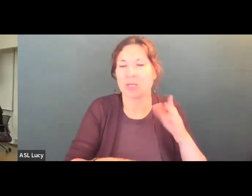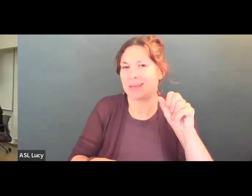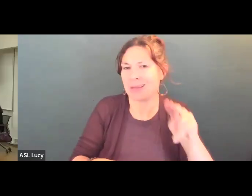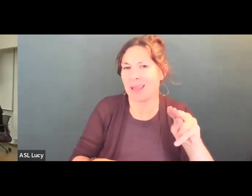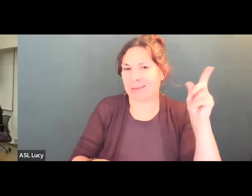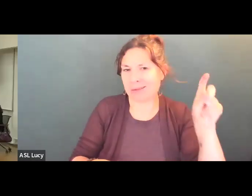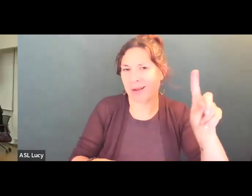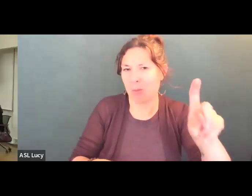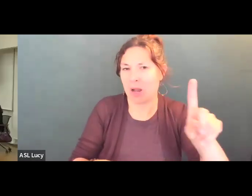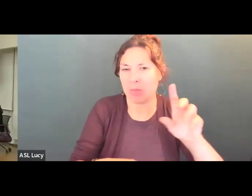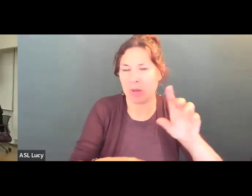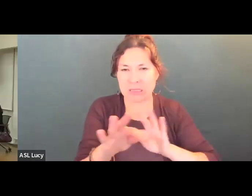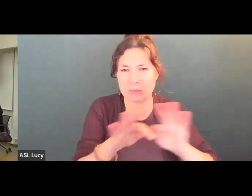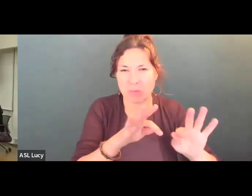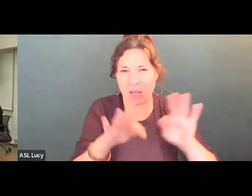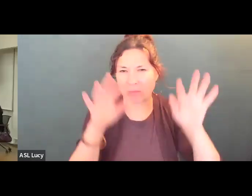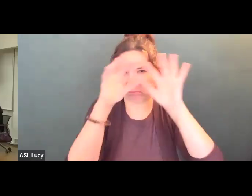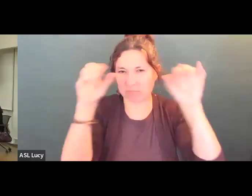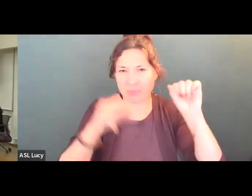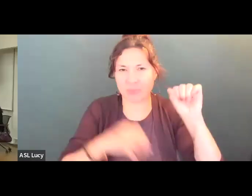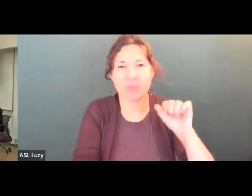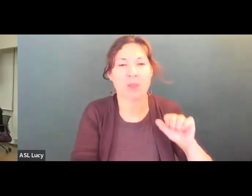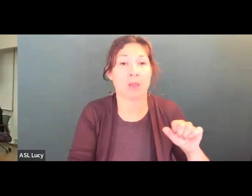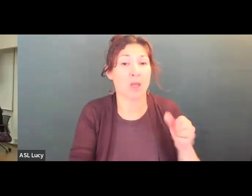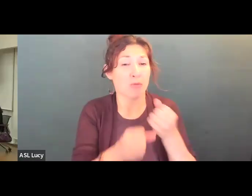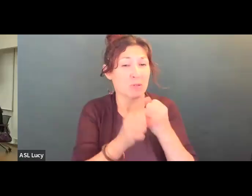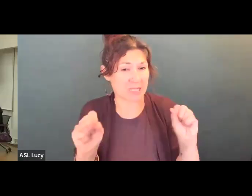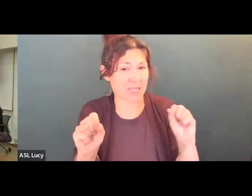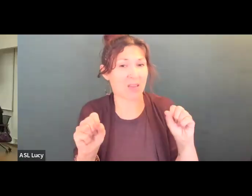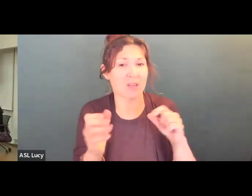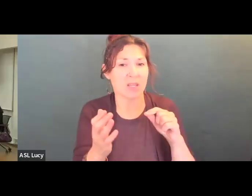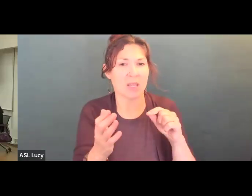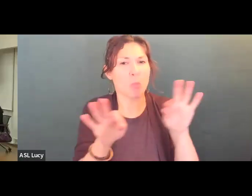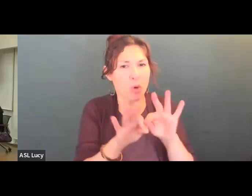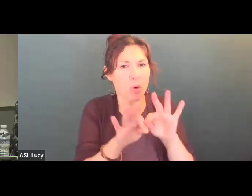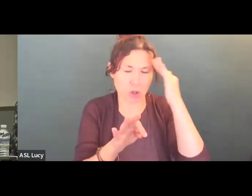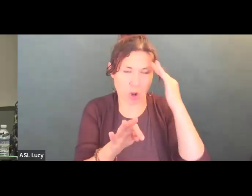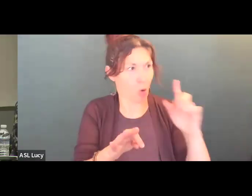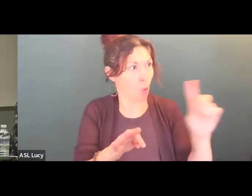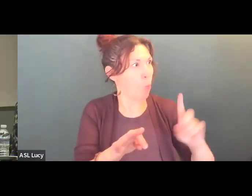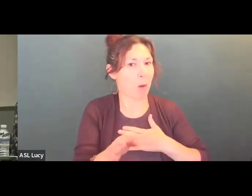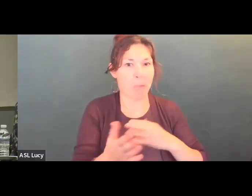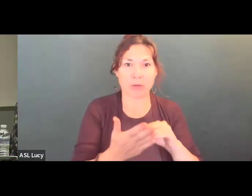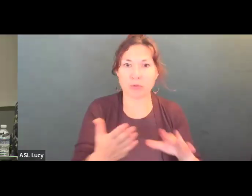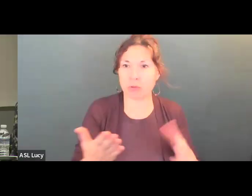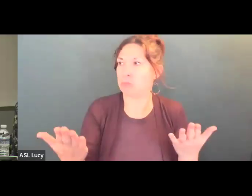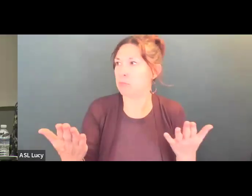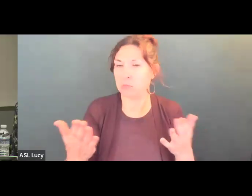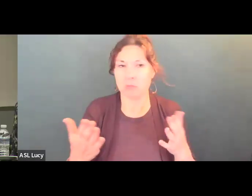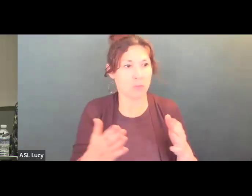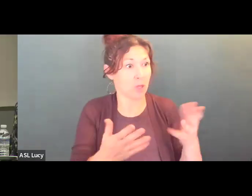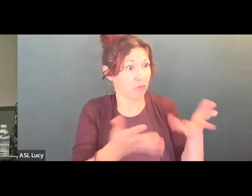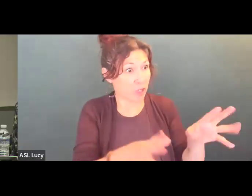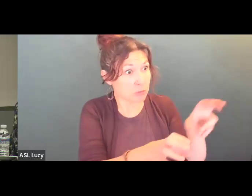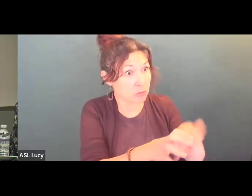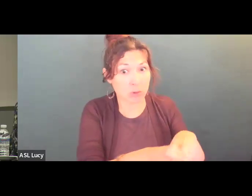think there's a lot of, first of all, from a safety perspective, it's really important to know when students are getting on and off the bus and who's getting on and off the bus.